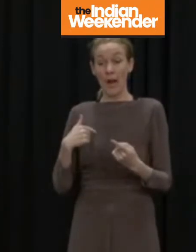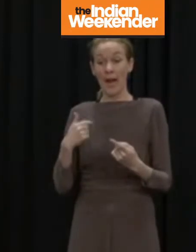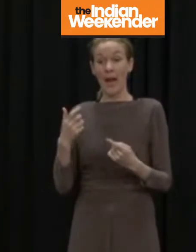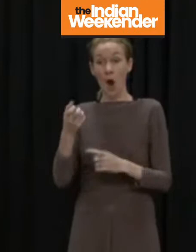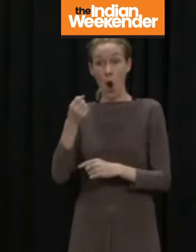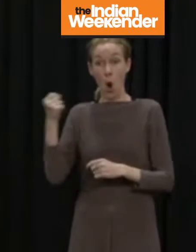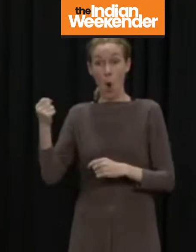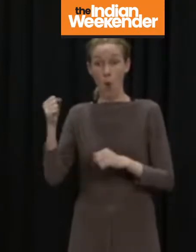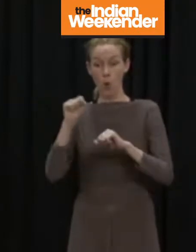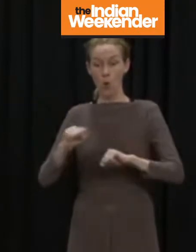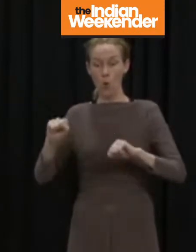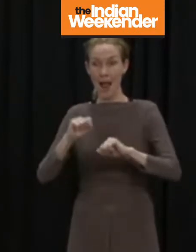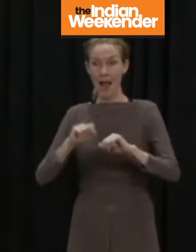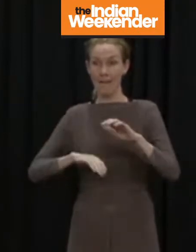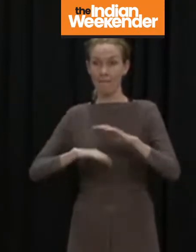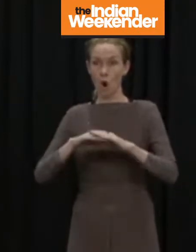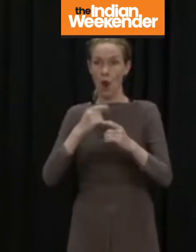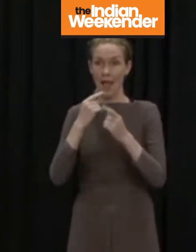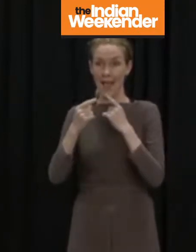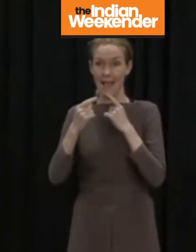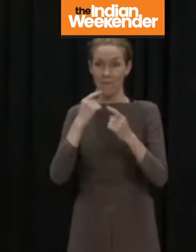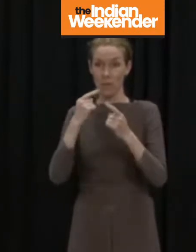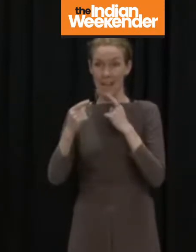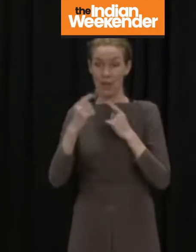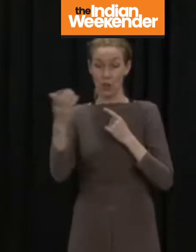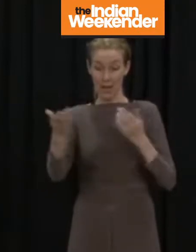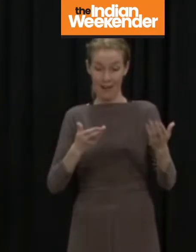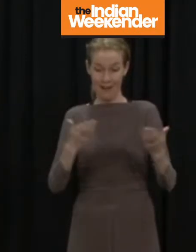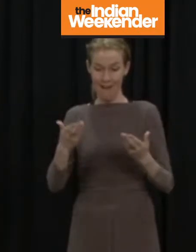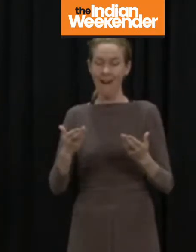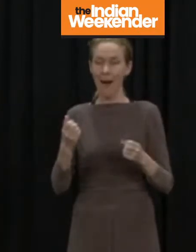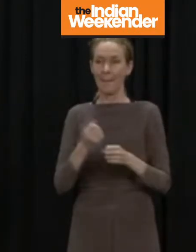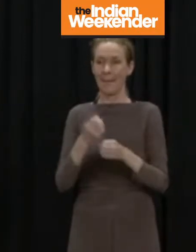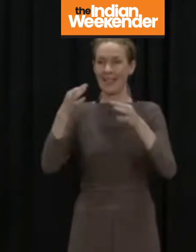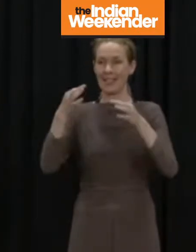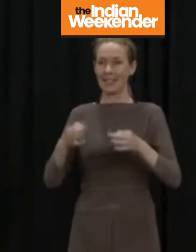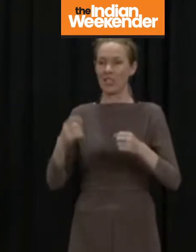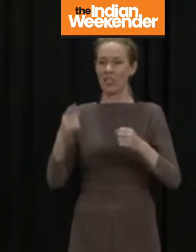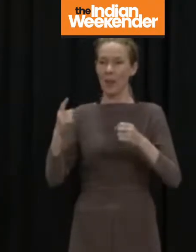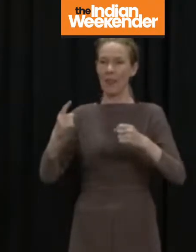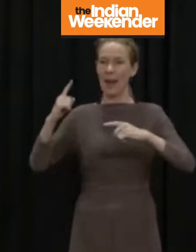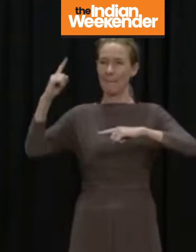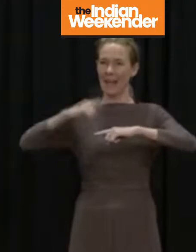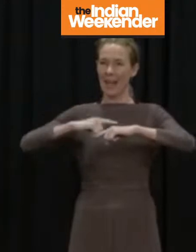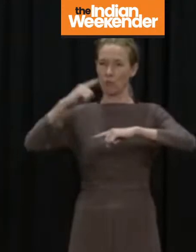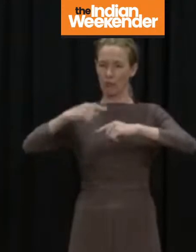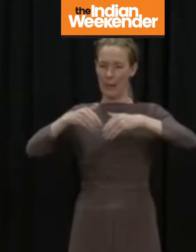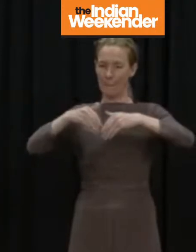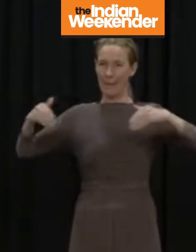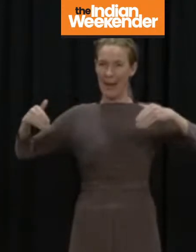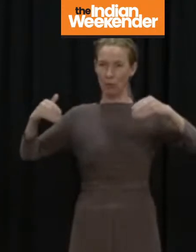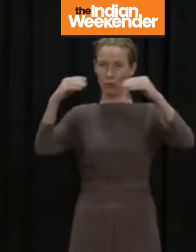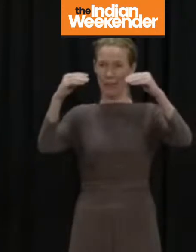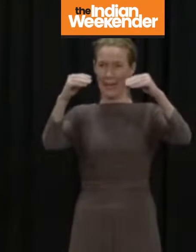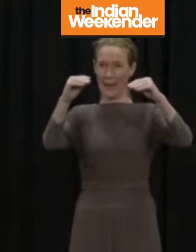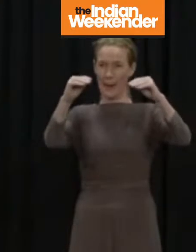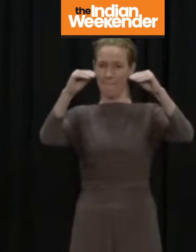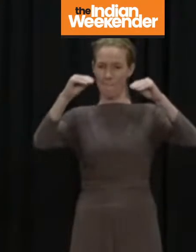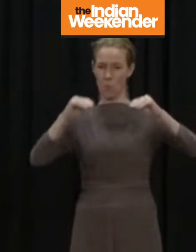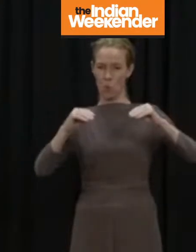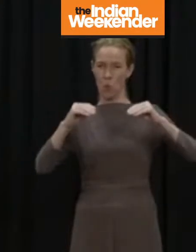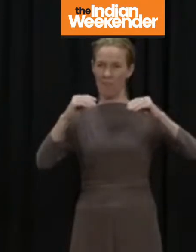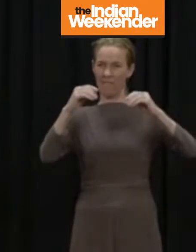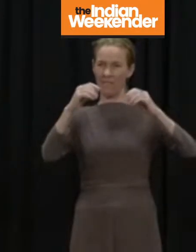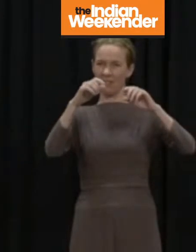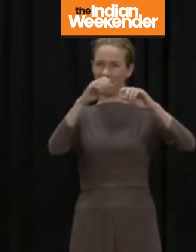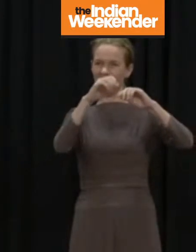area, we've been asking them to be careful and to look for symptoms and to make sure they're following the guidance of the public health teams who are doing the contact tracing.